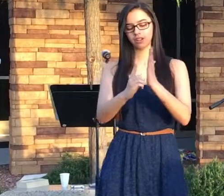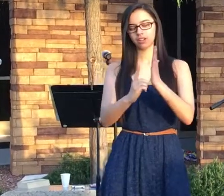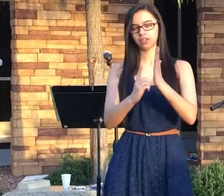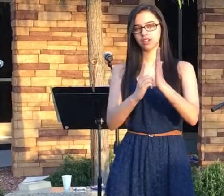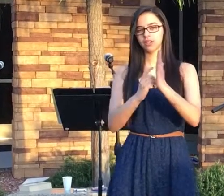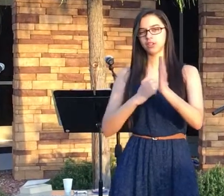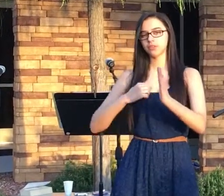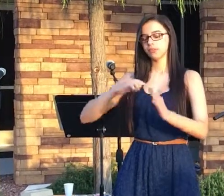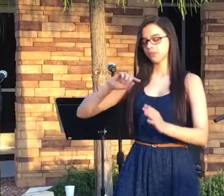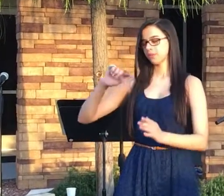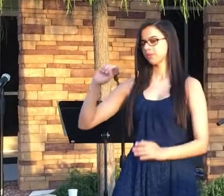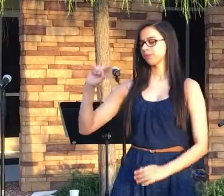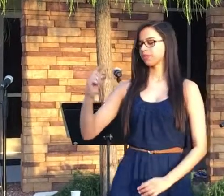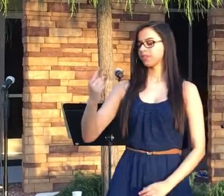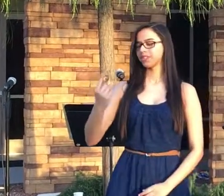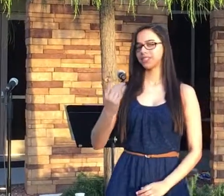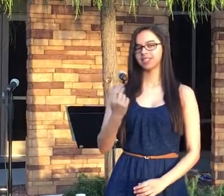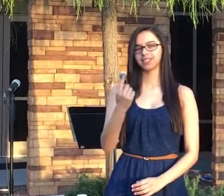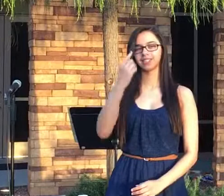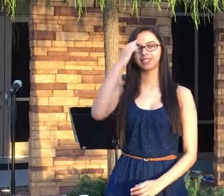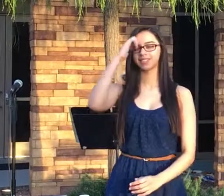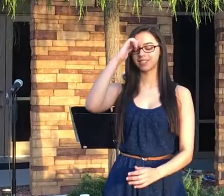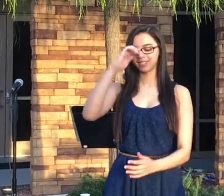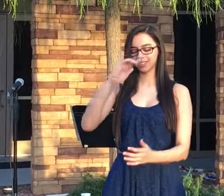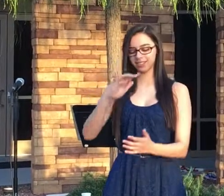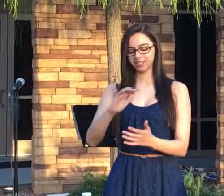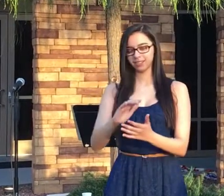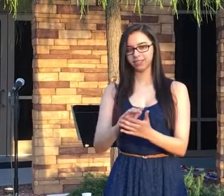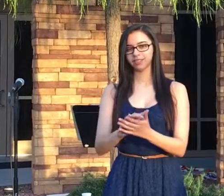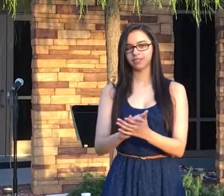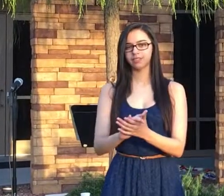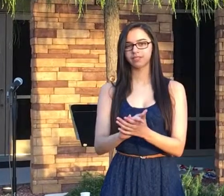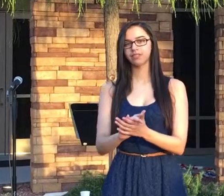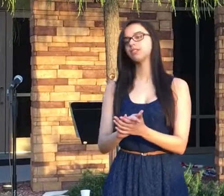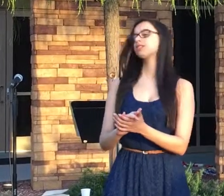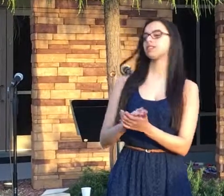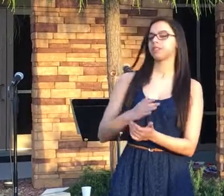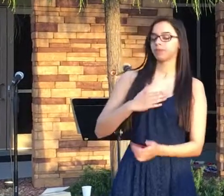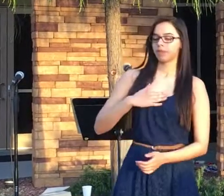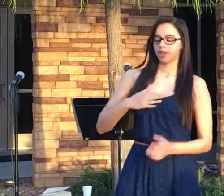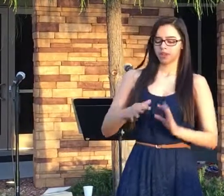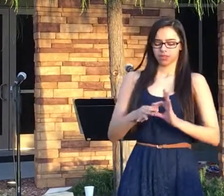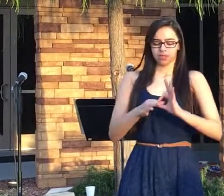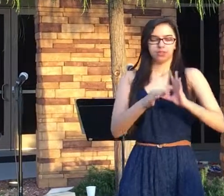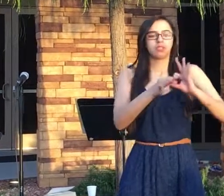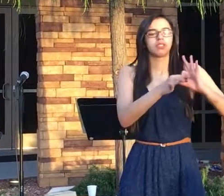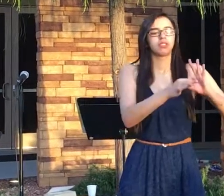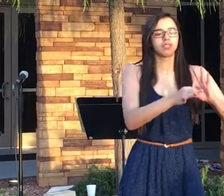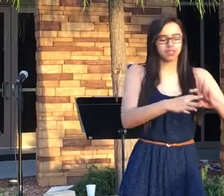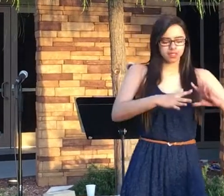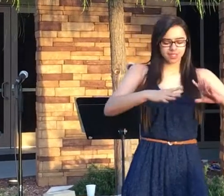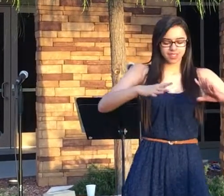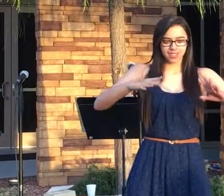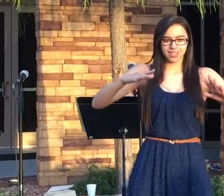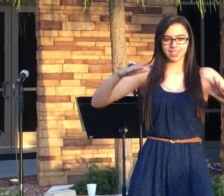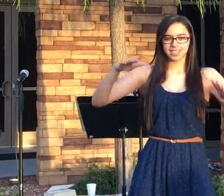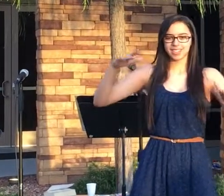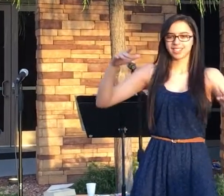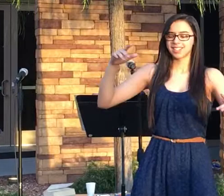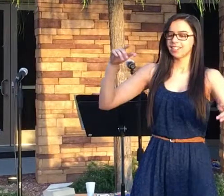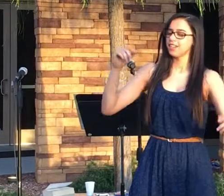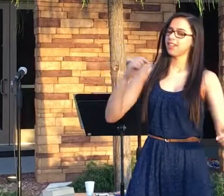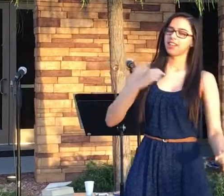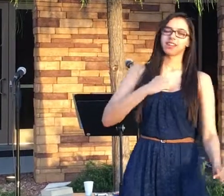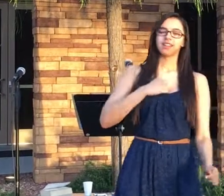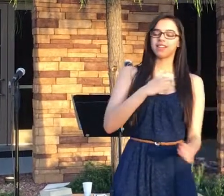hour I first believed. My chains are gone,